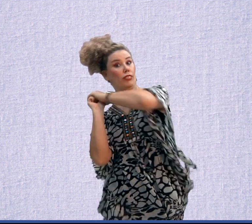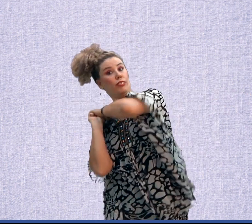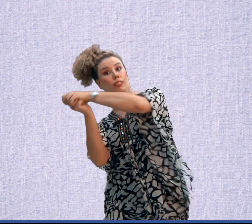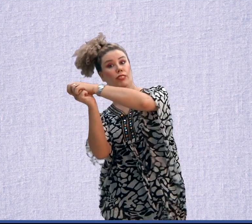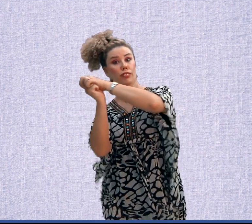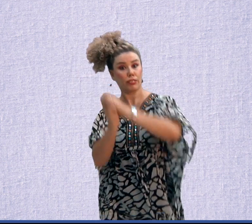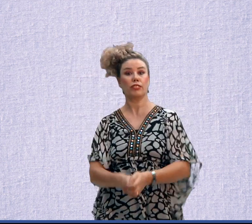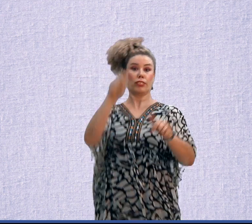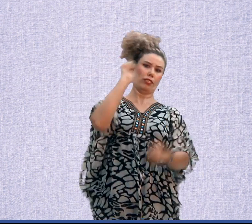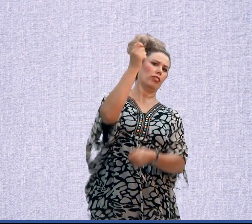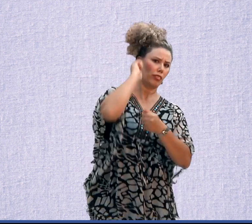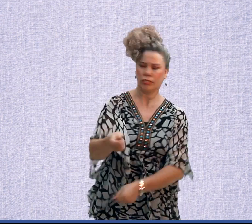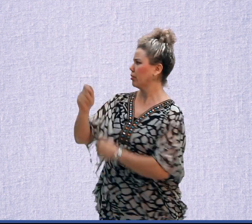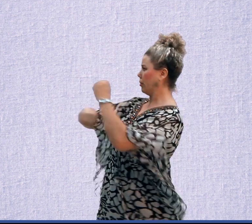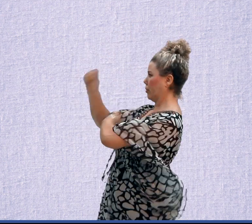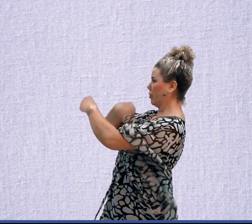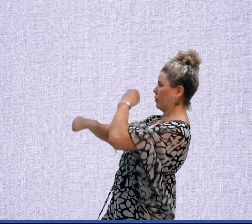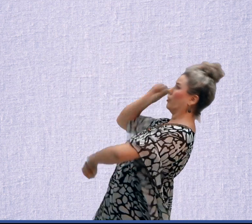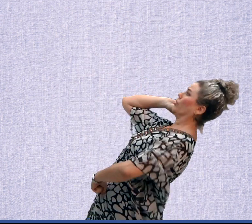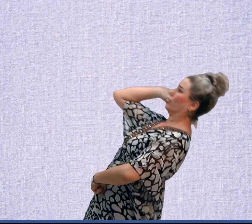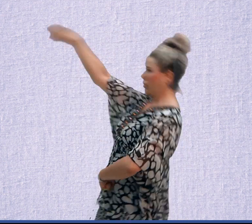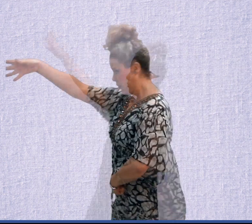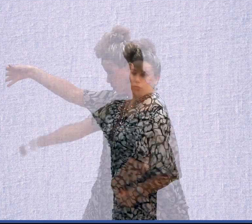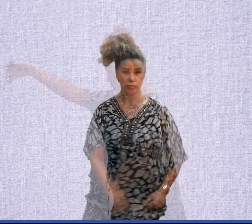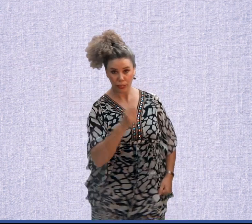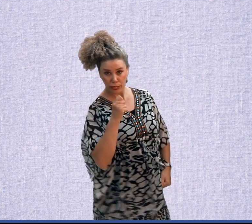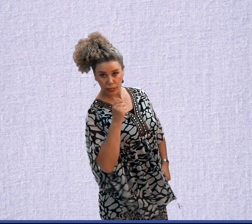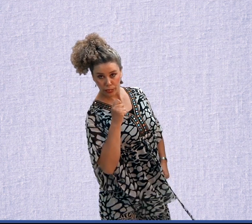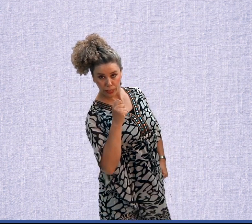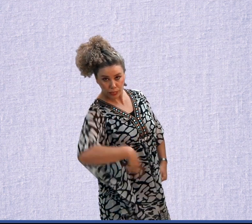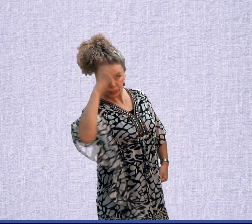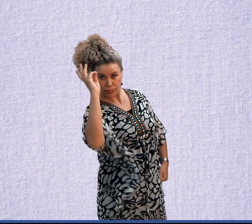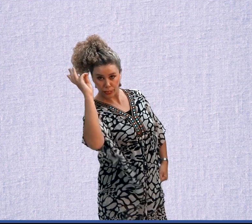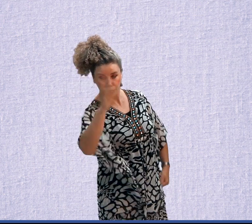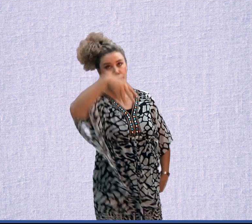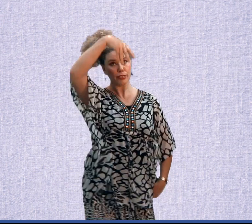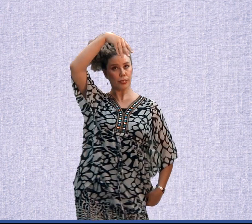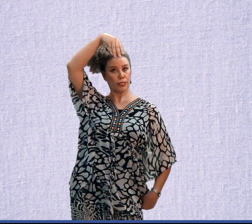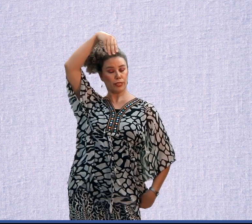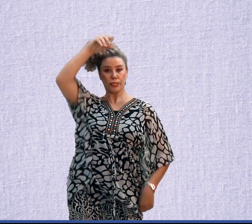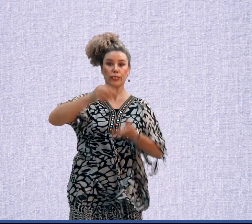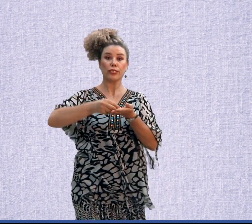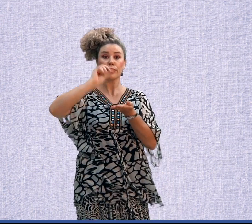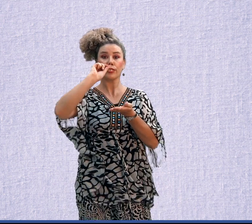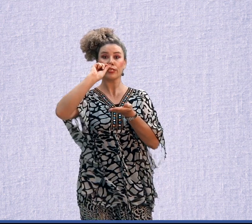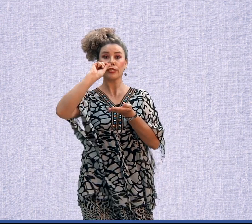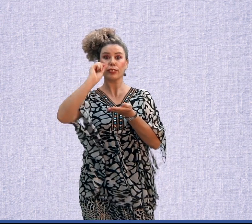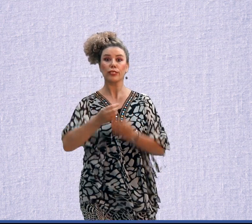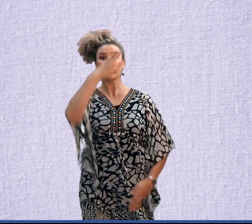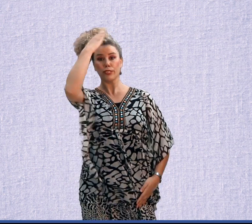SAA, Night Cricket, Hot Sticks, Zoetos, Throwing Stones, Bless Bridges, MFP, John Birks and Rooibos Tea,